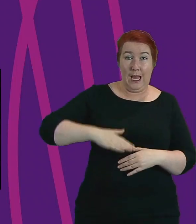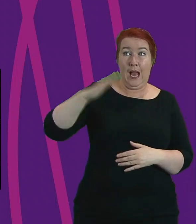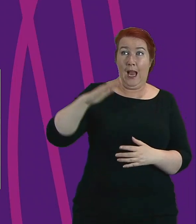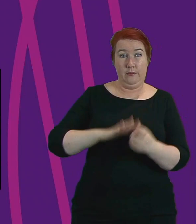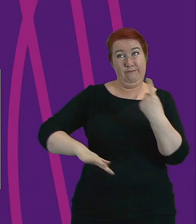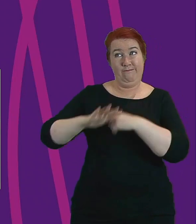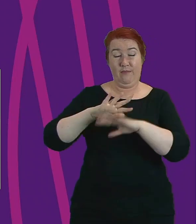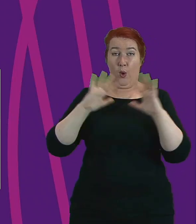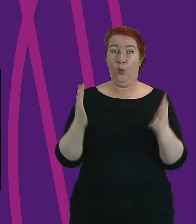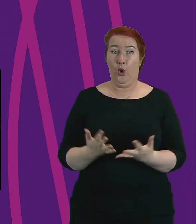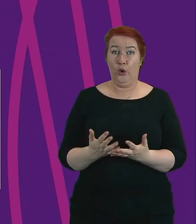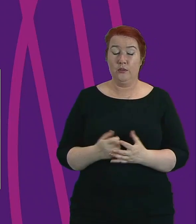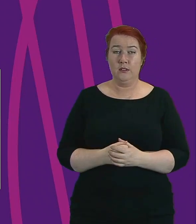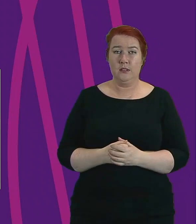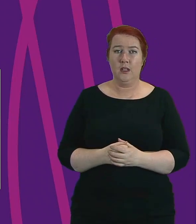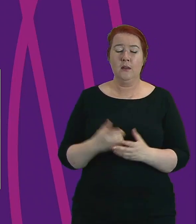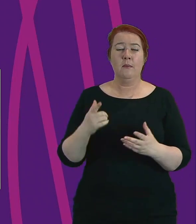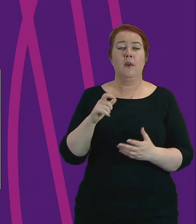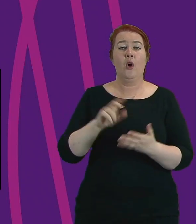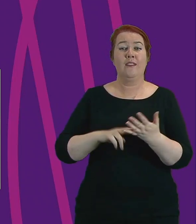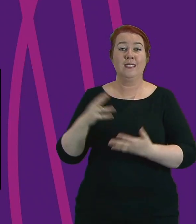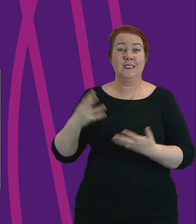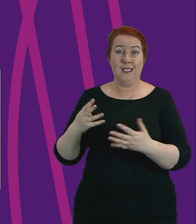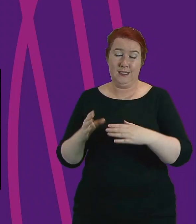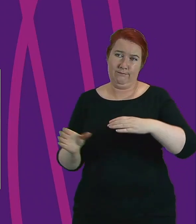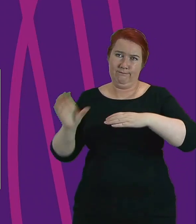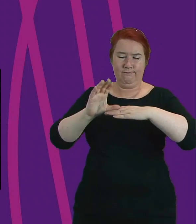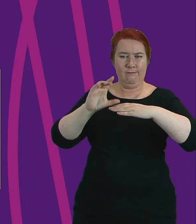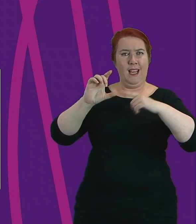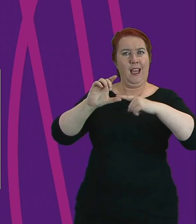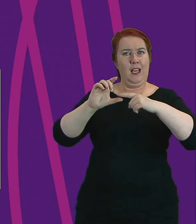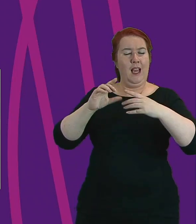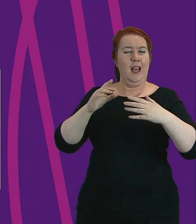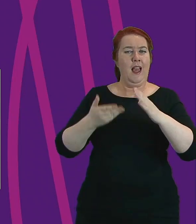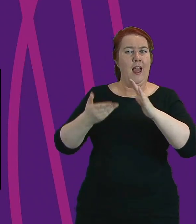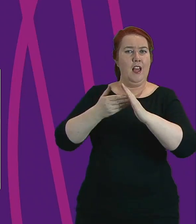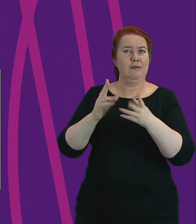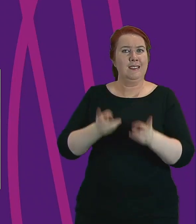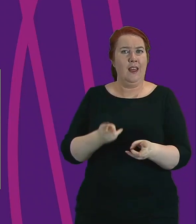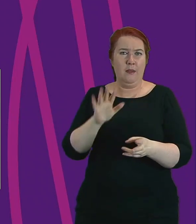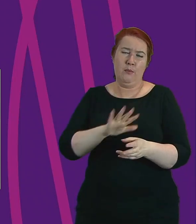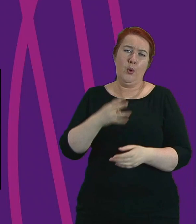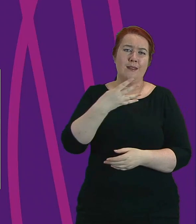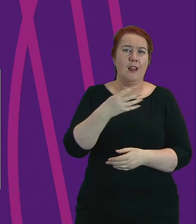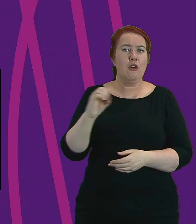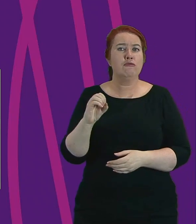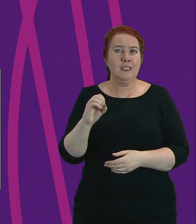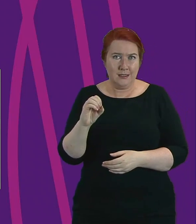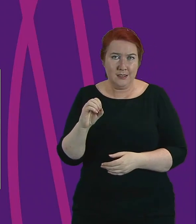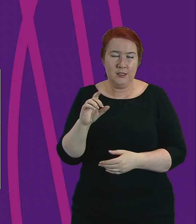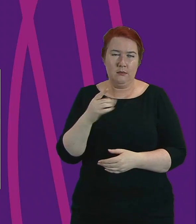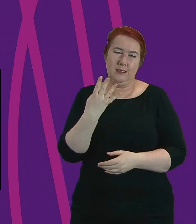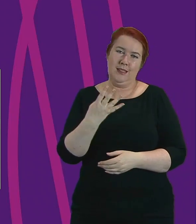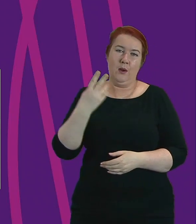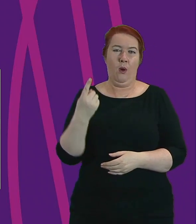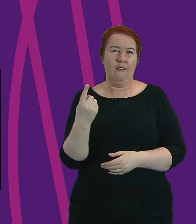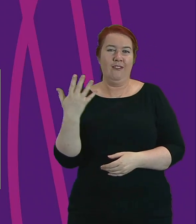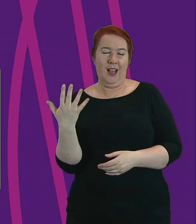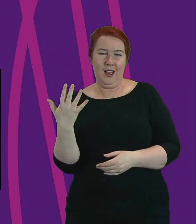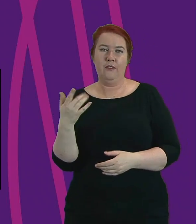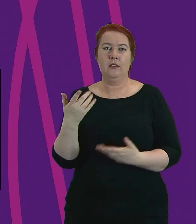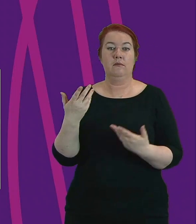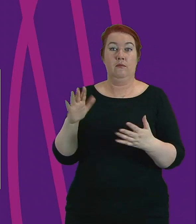non-COVID excess deaths, around 915 since the middle of March, has prompted the Scottish Government and the Chief Medical